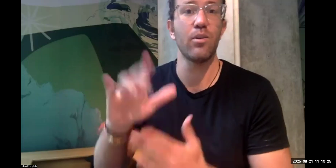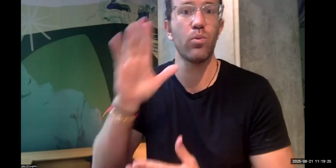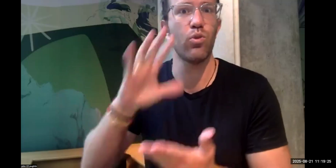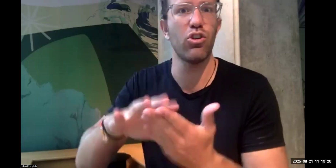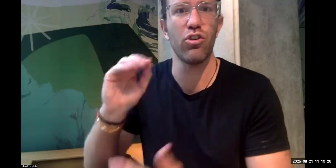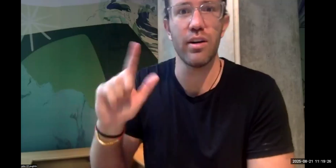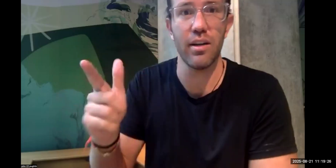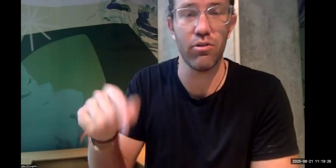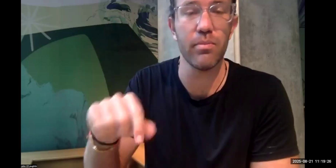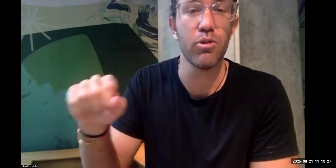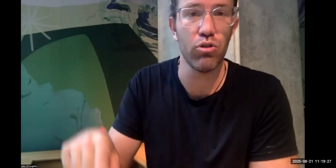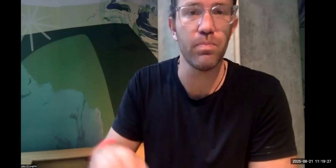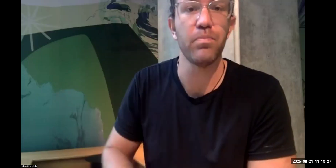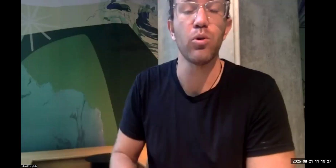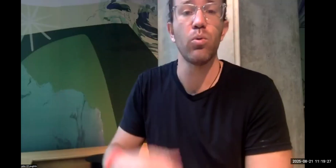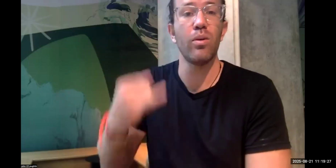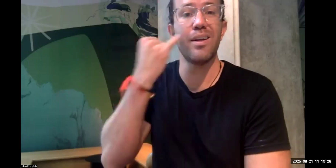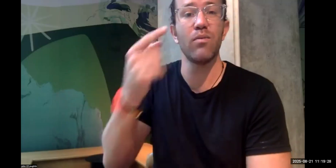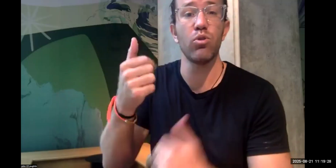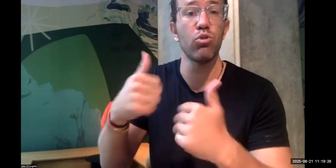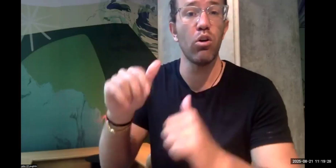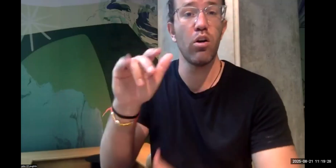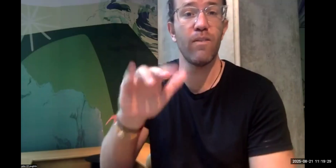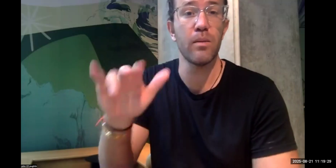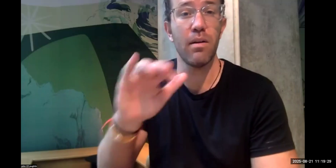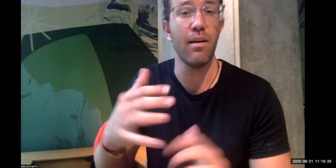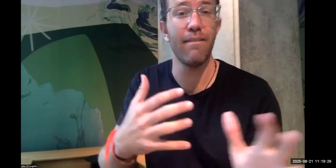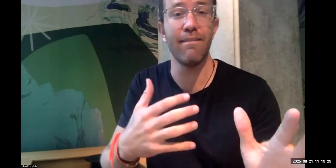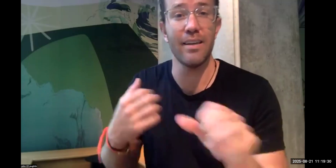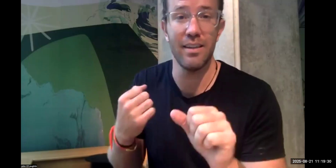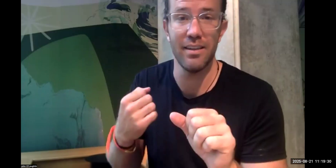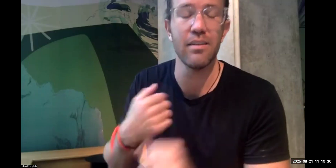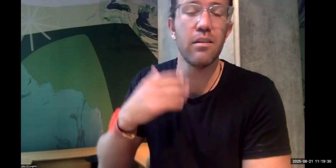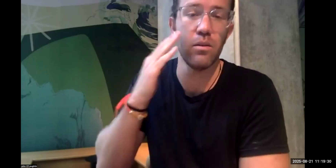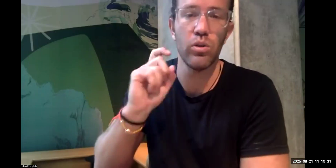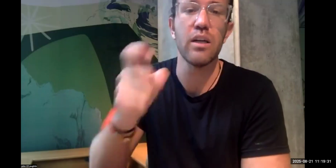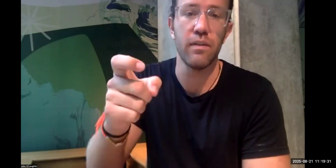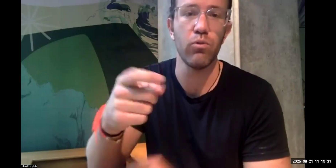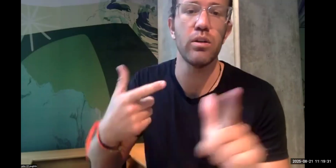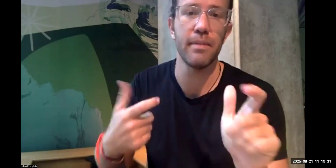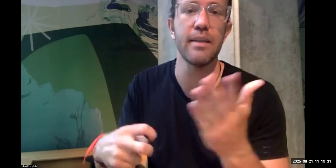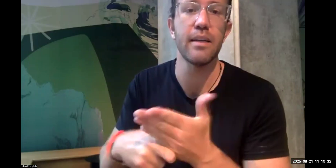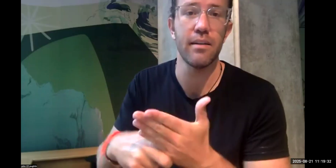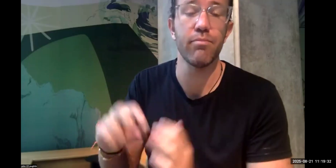closure. So that C, you'll be learning that last one later. So if you try to fingerspell